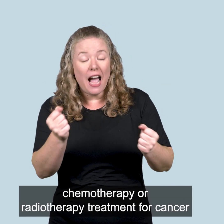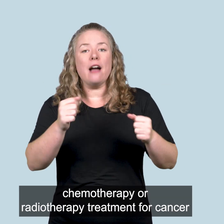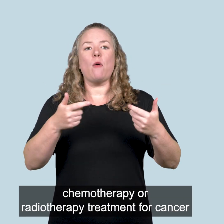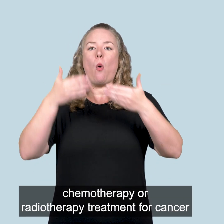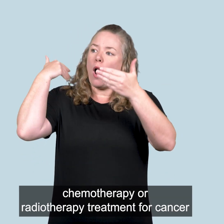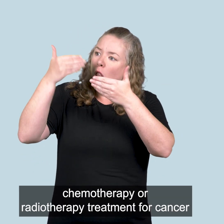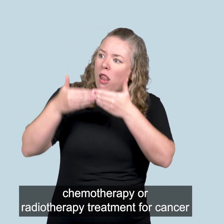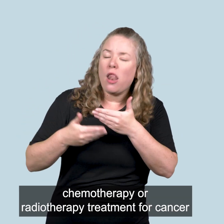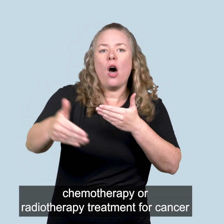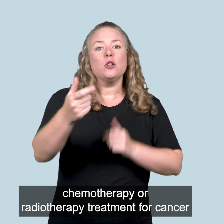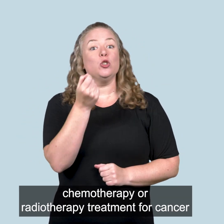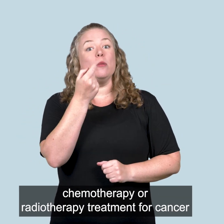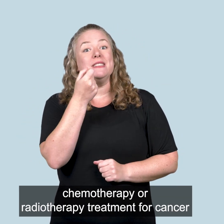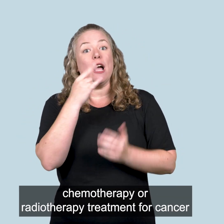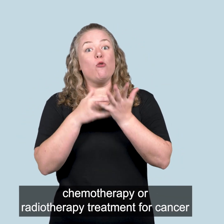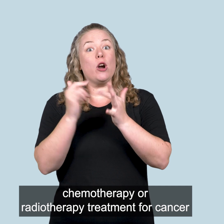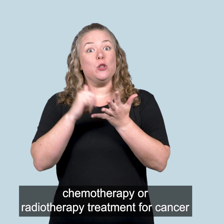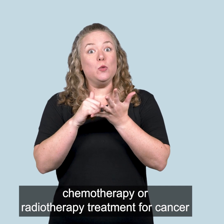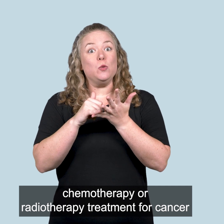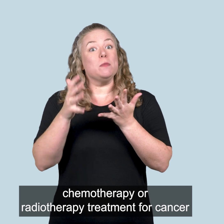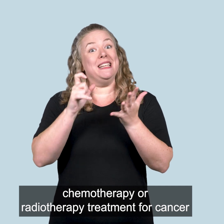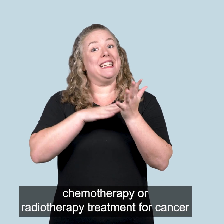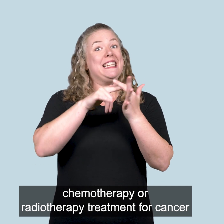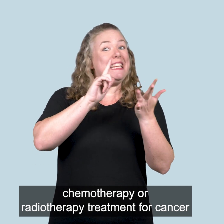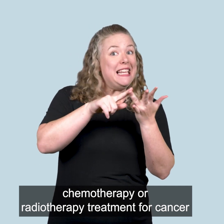chemotherapy or radiotherapy treatment for cancer,